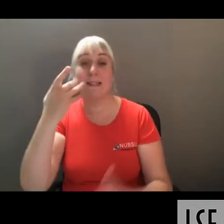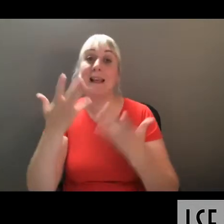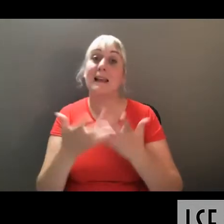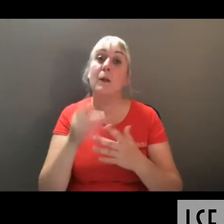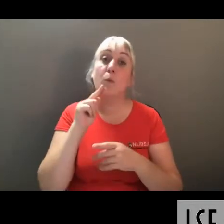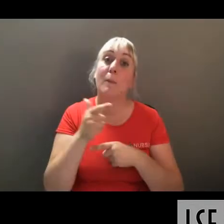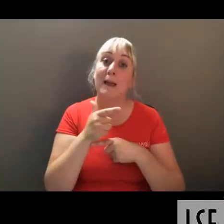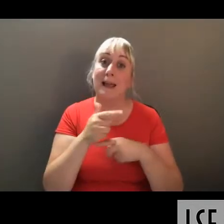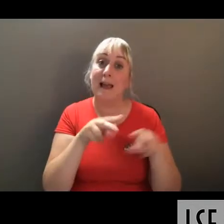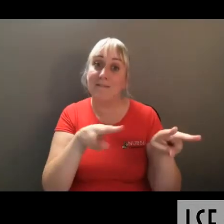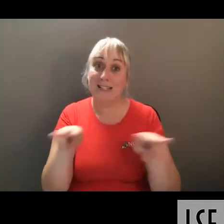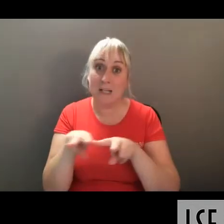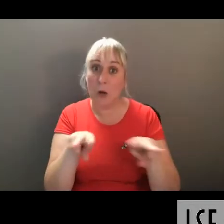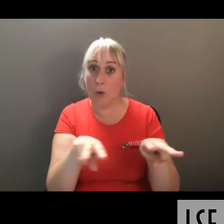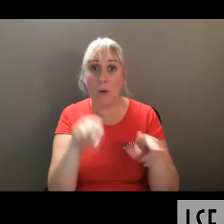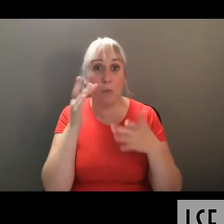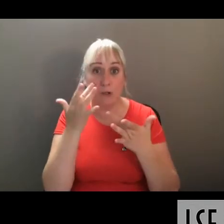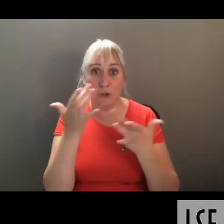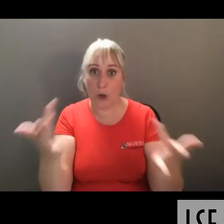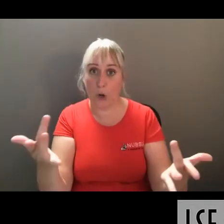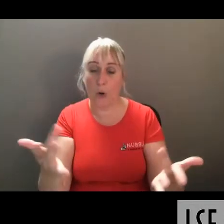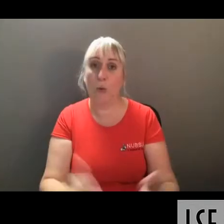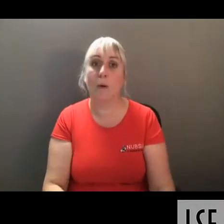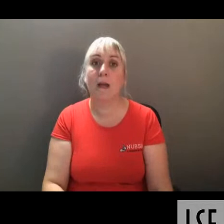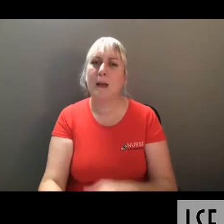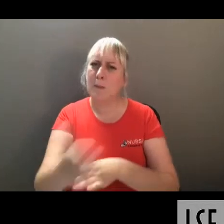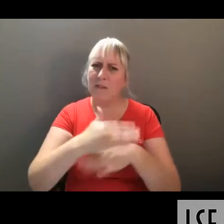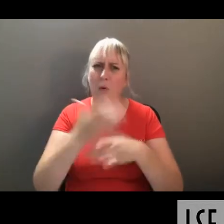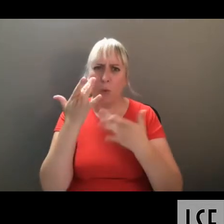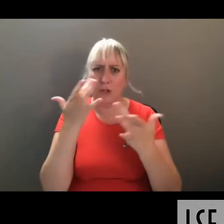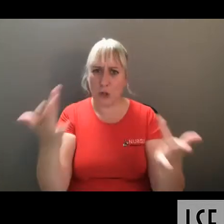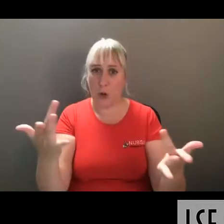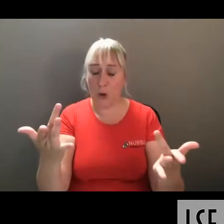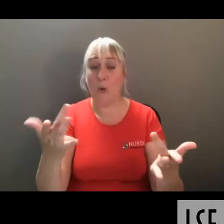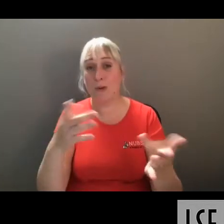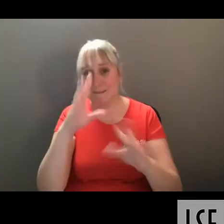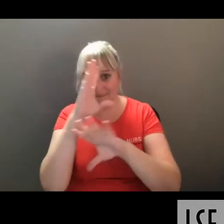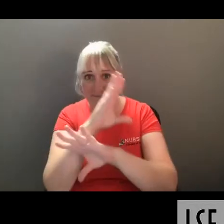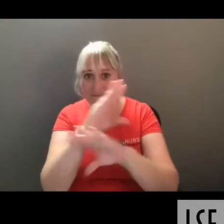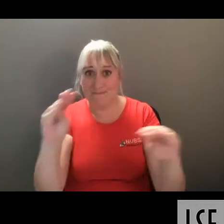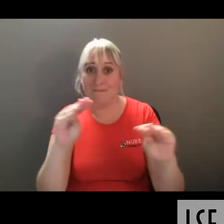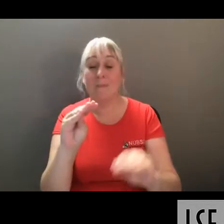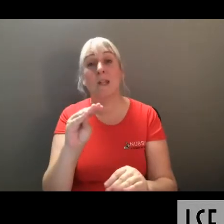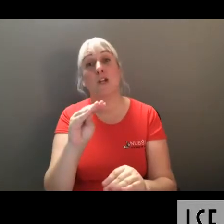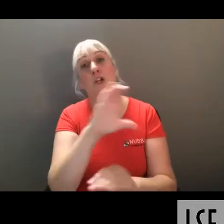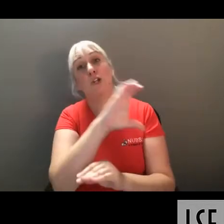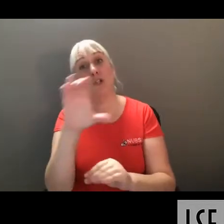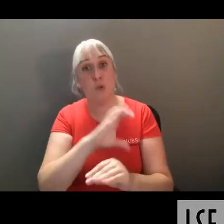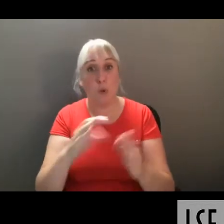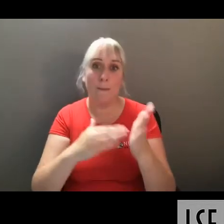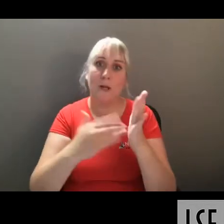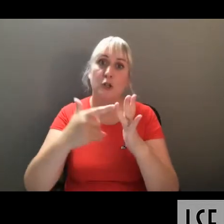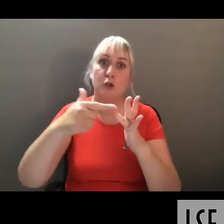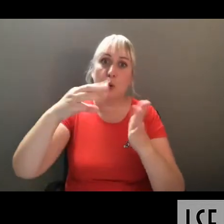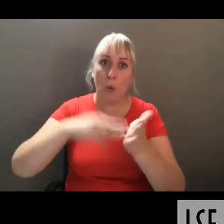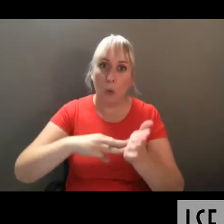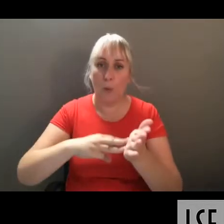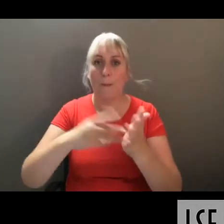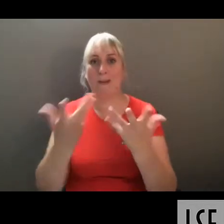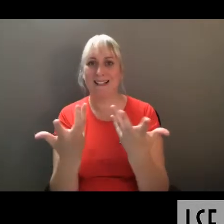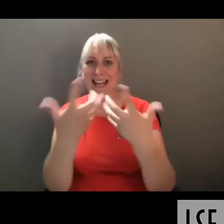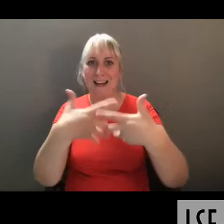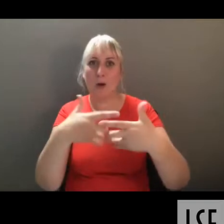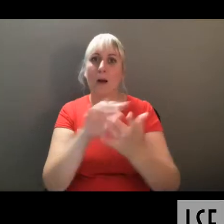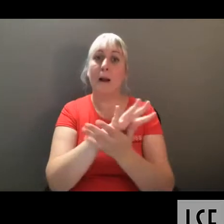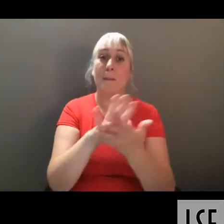to play for you. So firstly, just to say, I'm afraid because of Zoom's technical capabilities, we can't have the